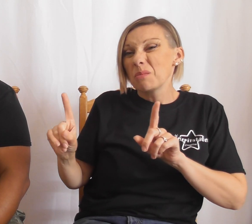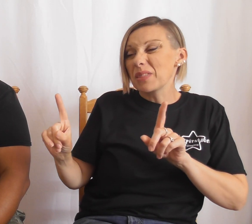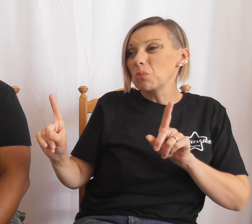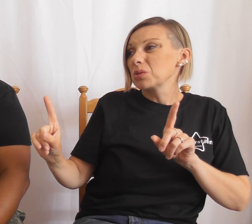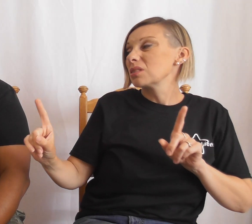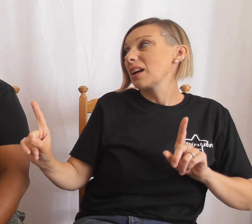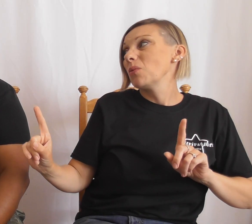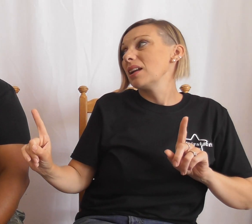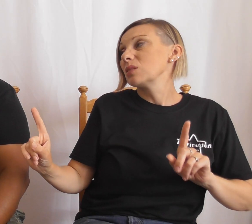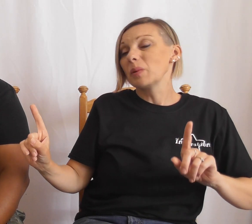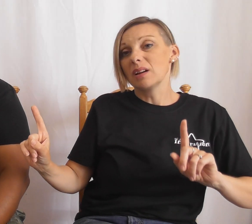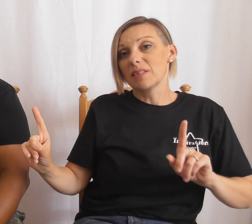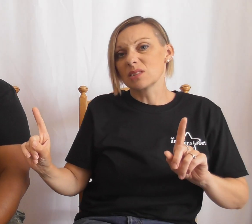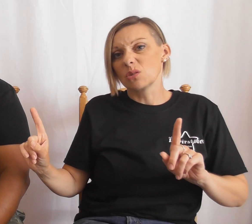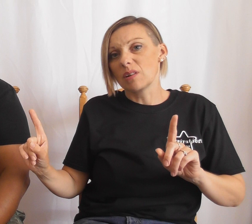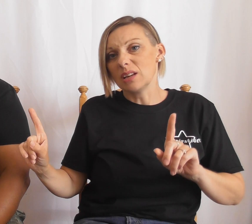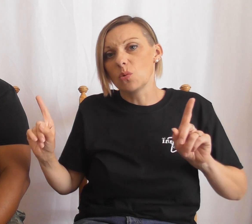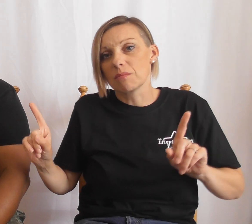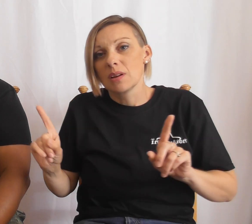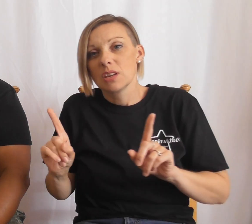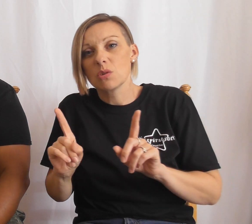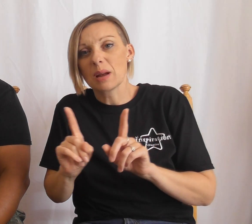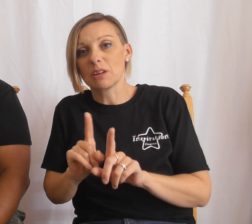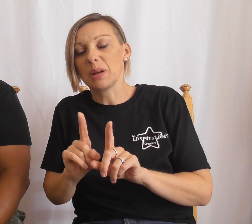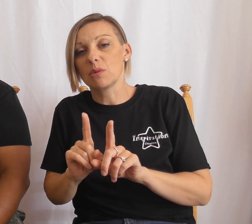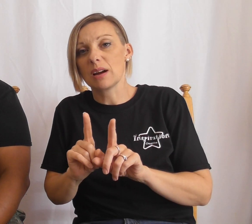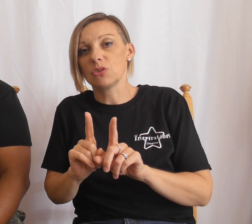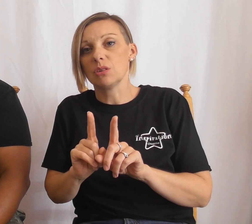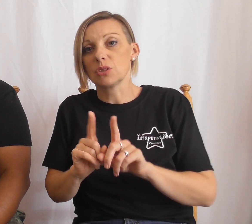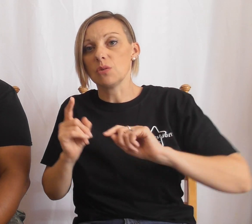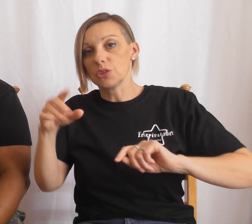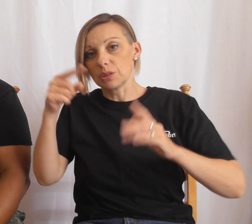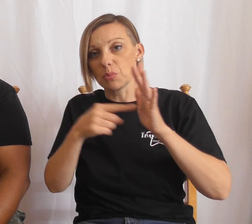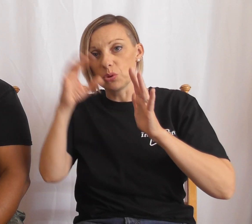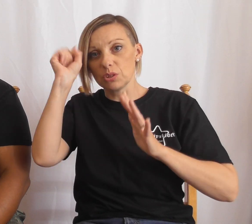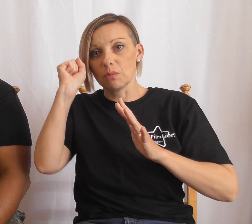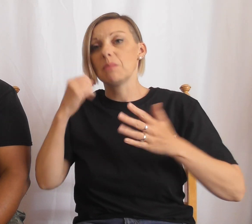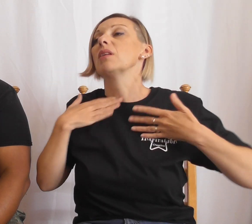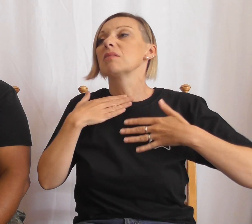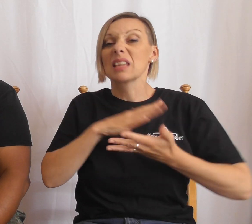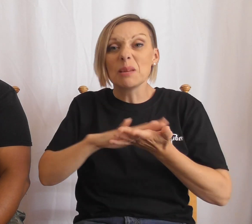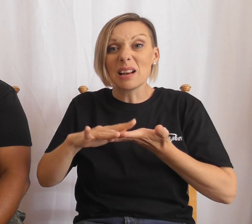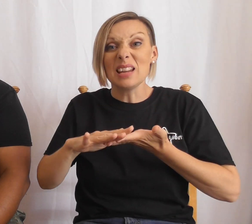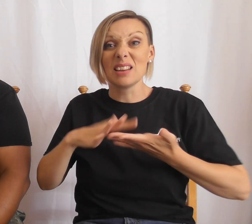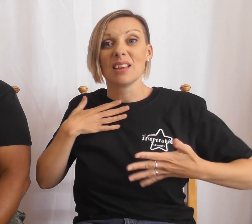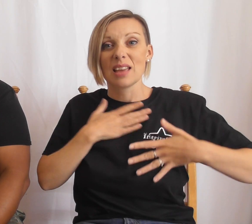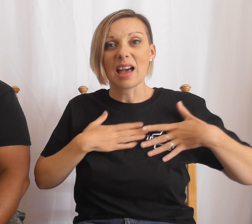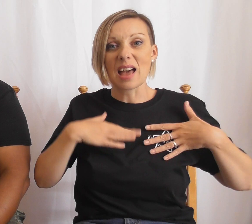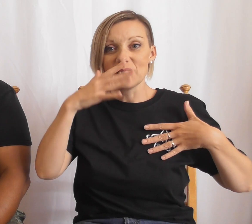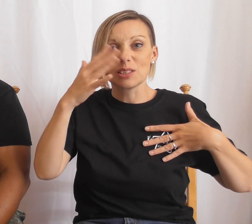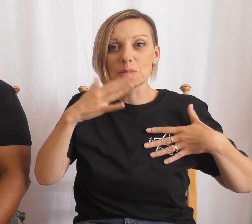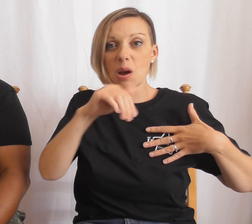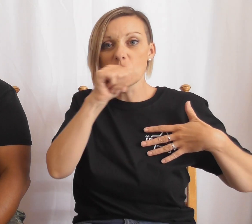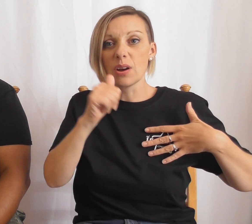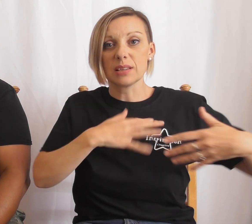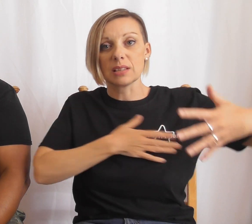people then want to stay away a little bit, and that's not great. You want to be able to have people around you, so it's just important to remember to keep clean